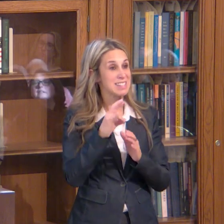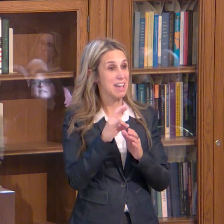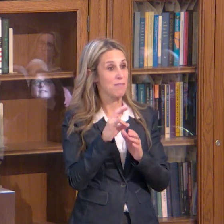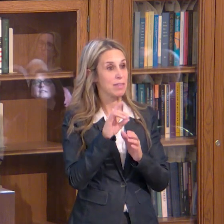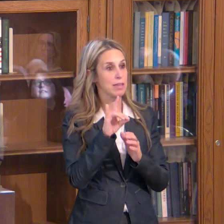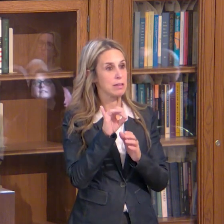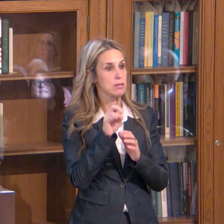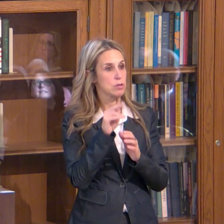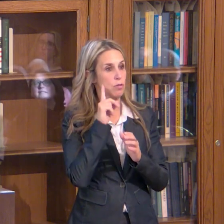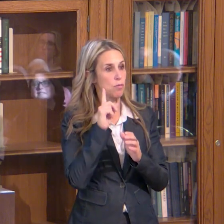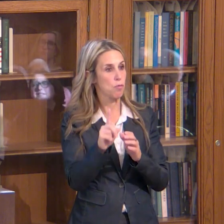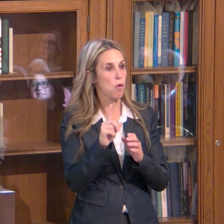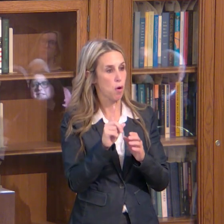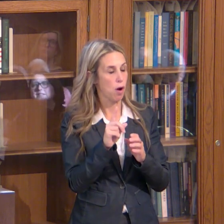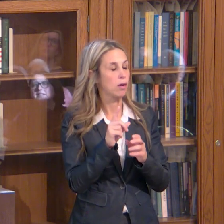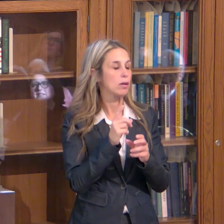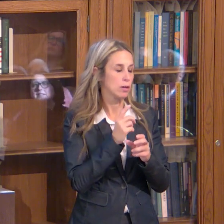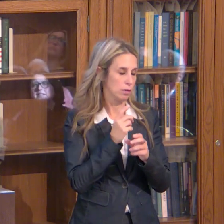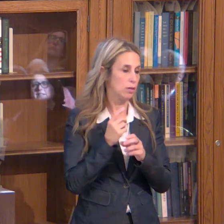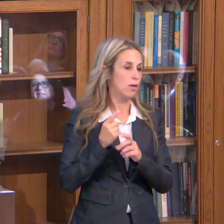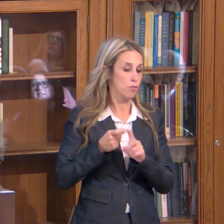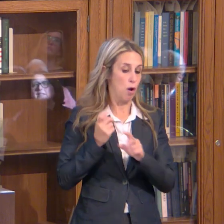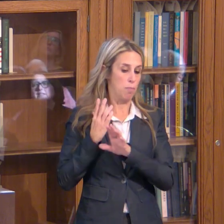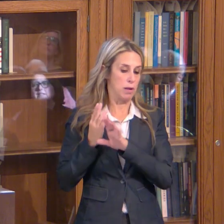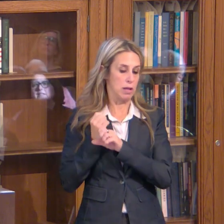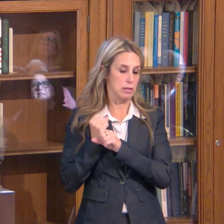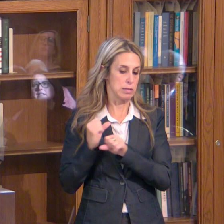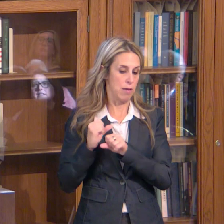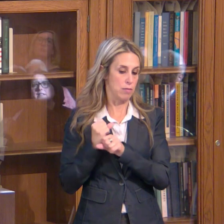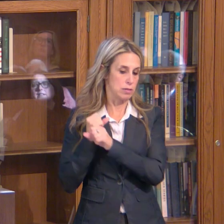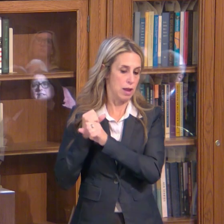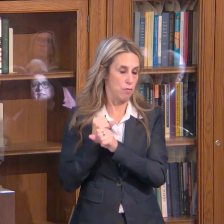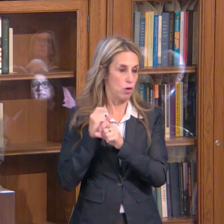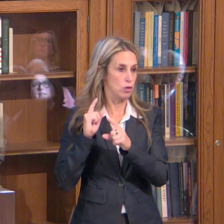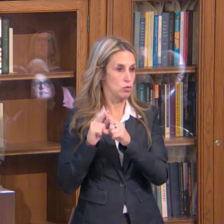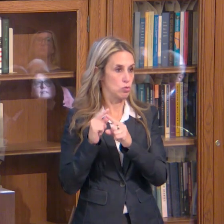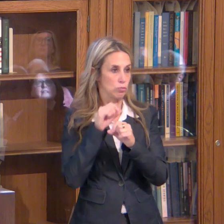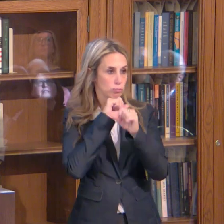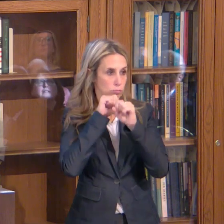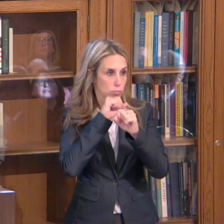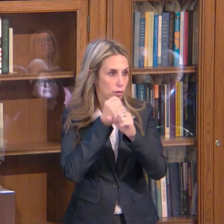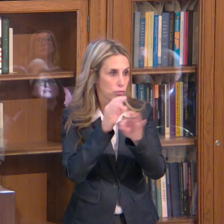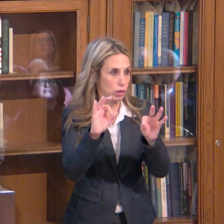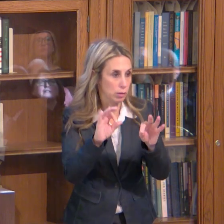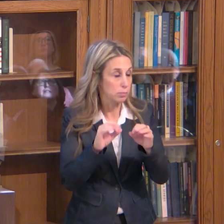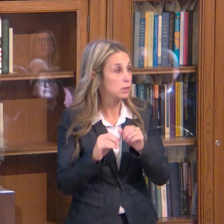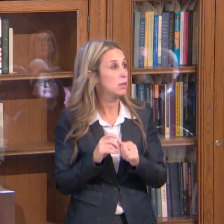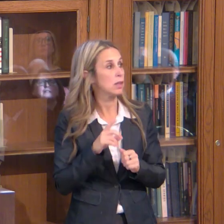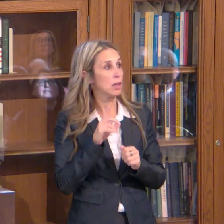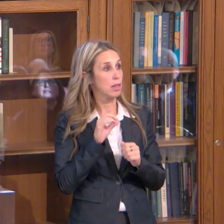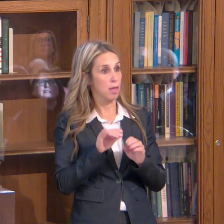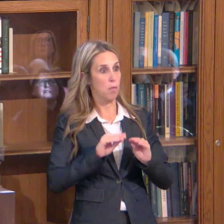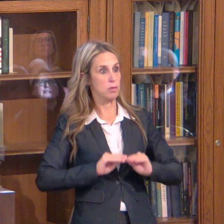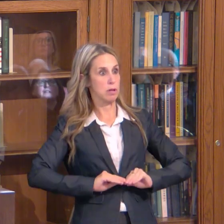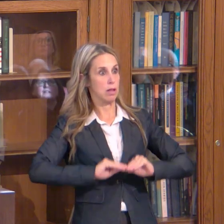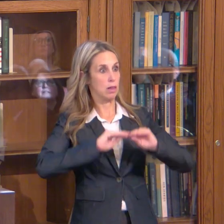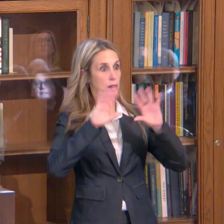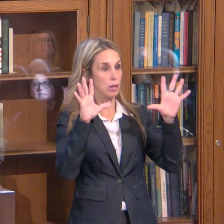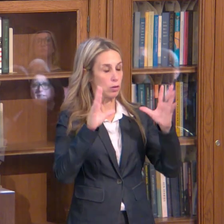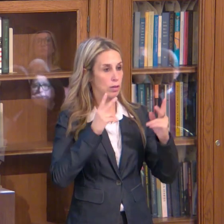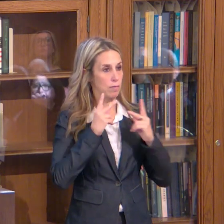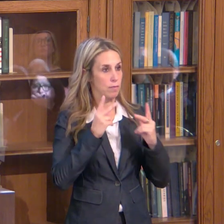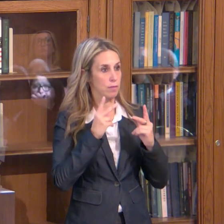From Slavery to Freedom and the presidential medal of freedom is clearly visible on M